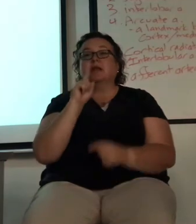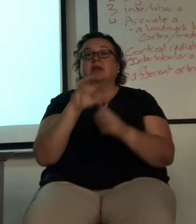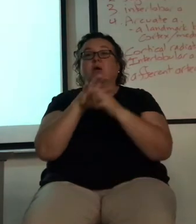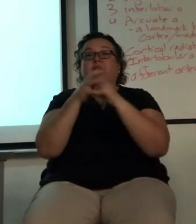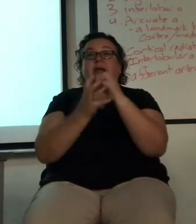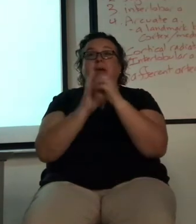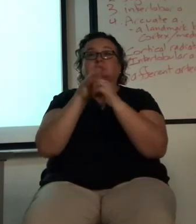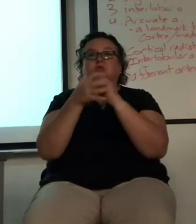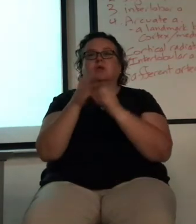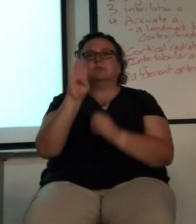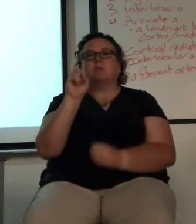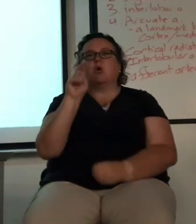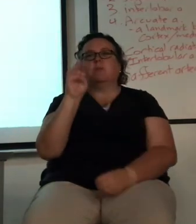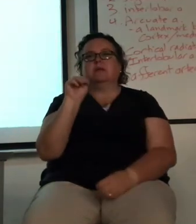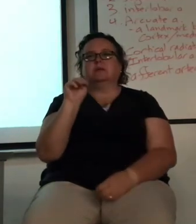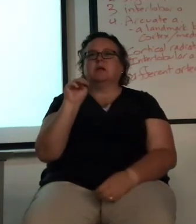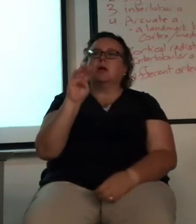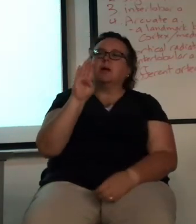Bowman's capsule there.